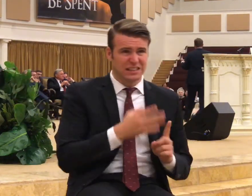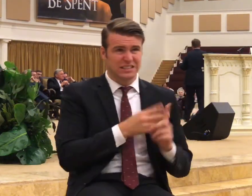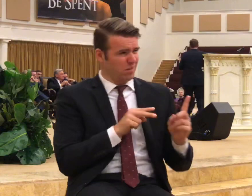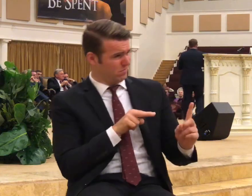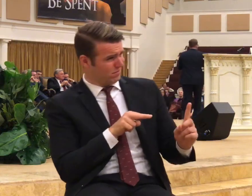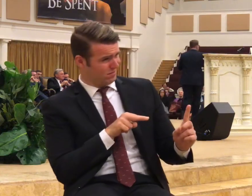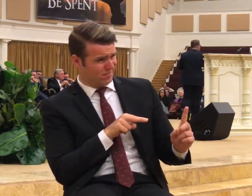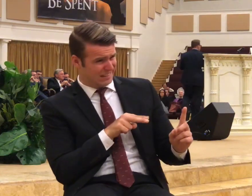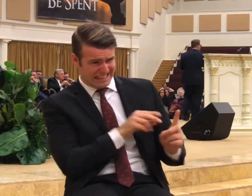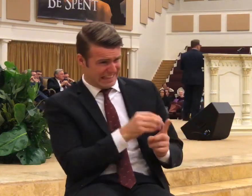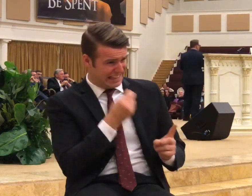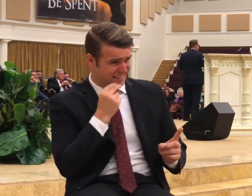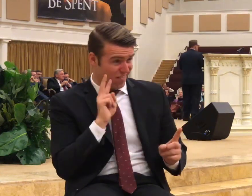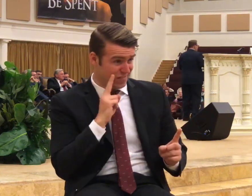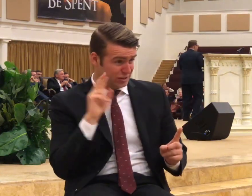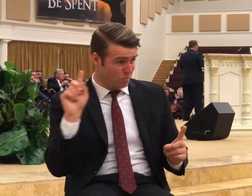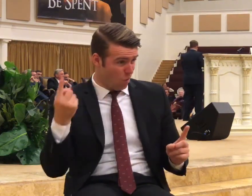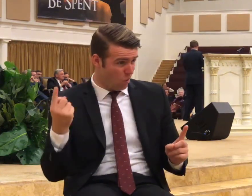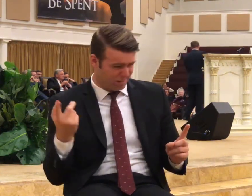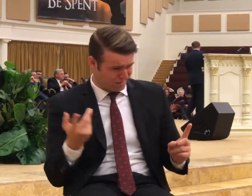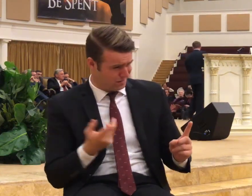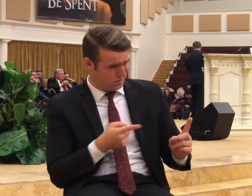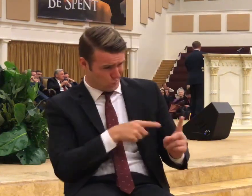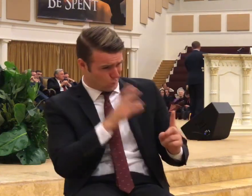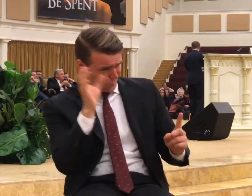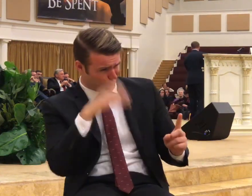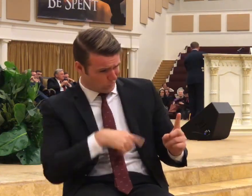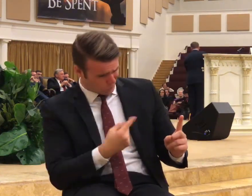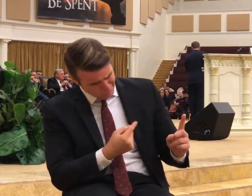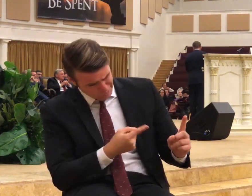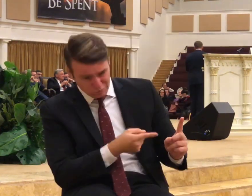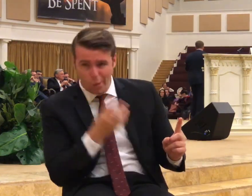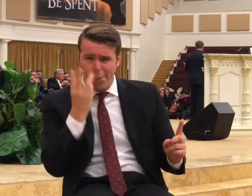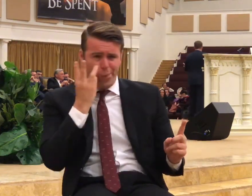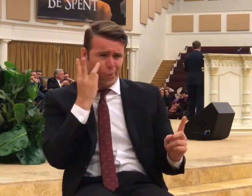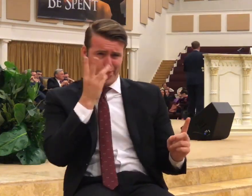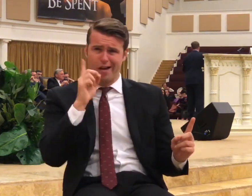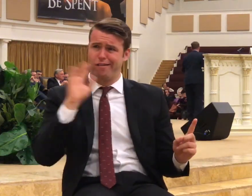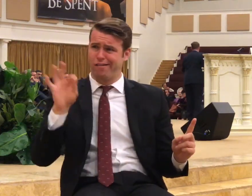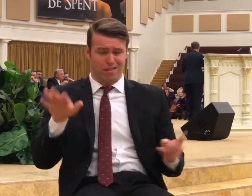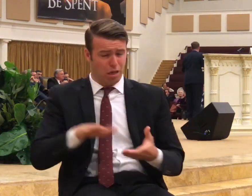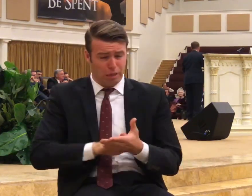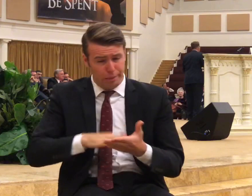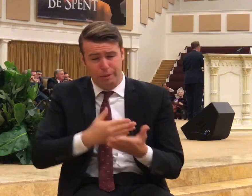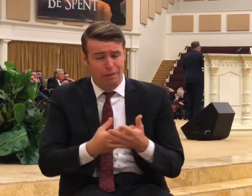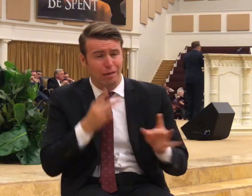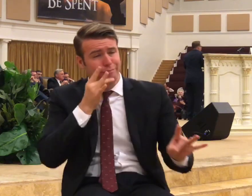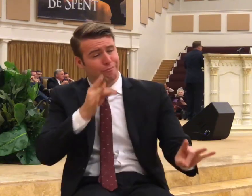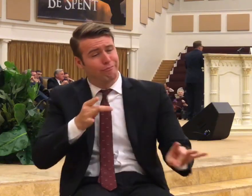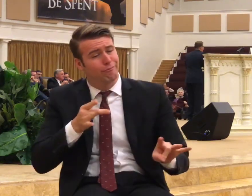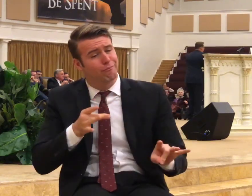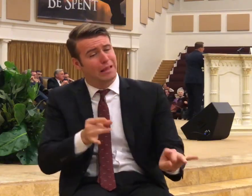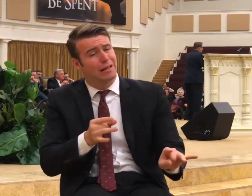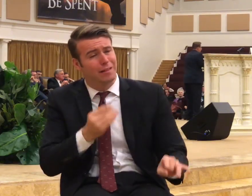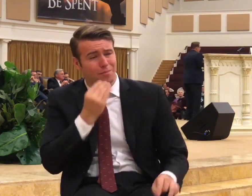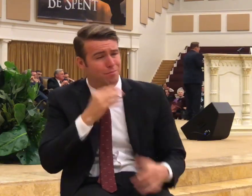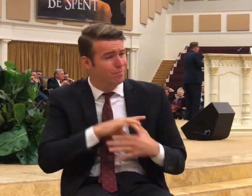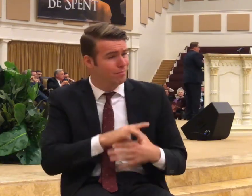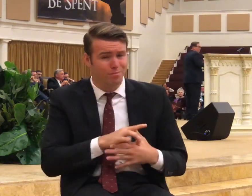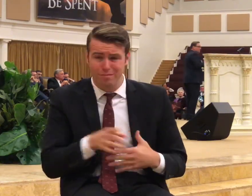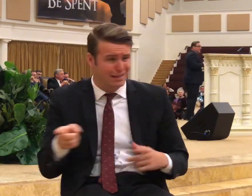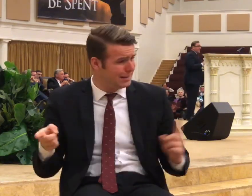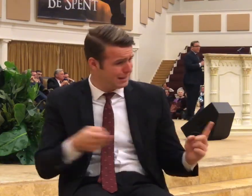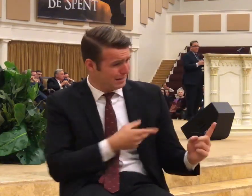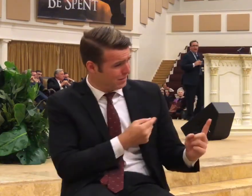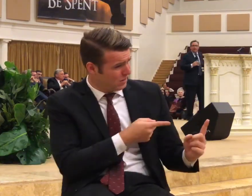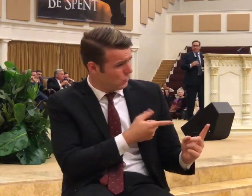celery and cucumber. What are you, weird? Well, man, you're missing this filet mignon. I mean, it feels like a big deal